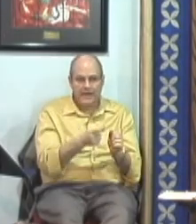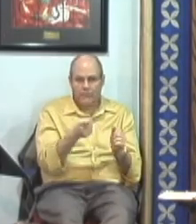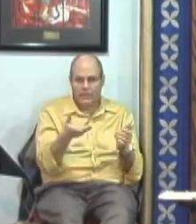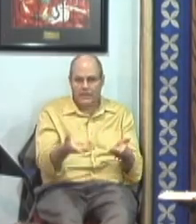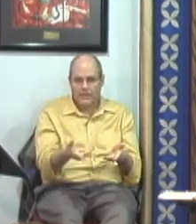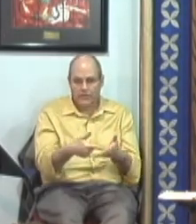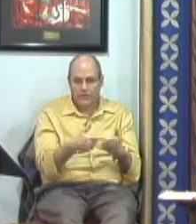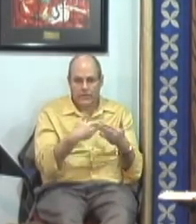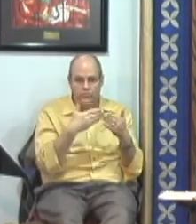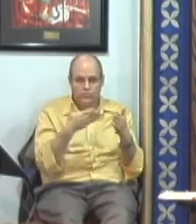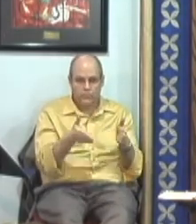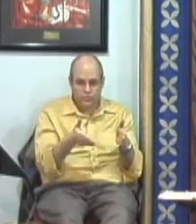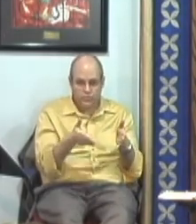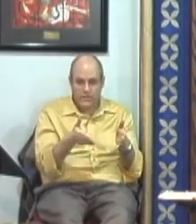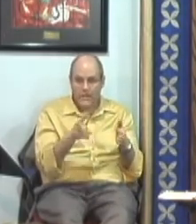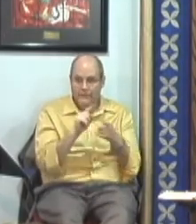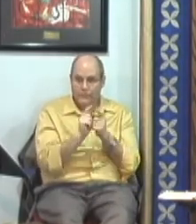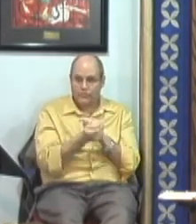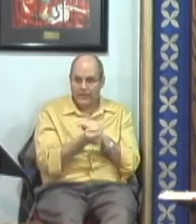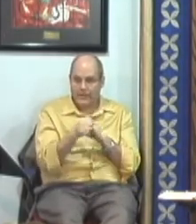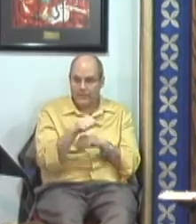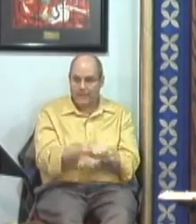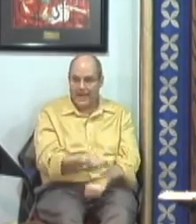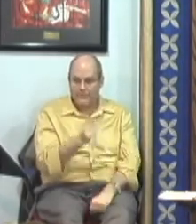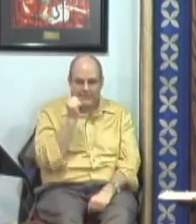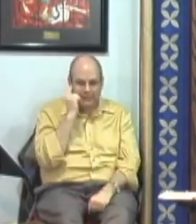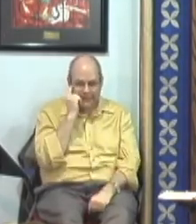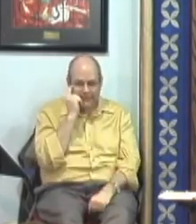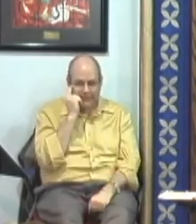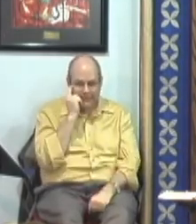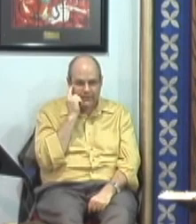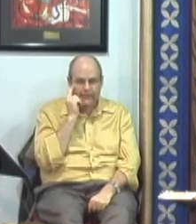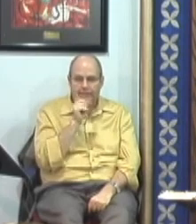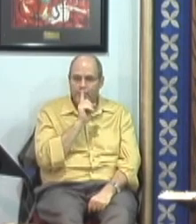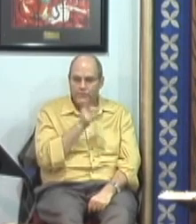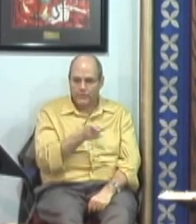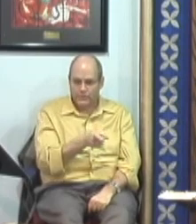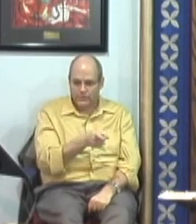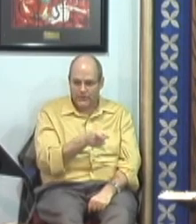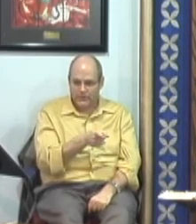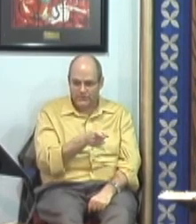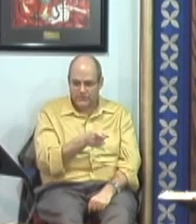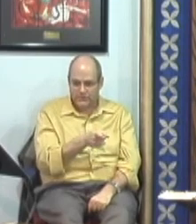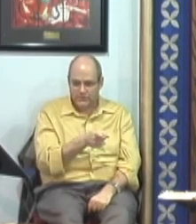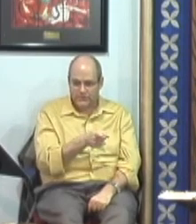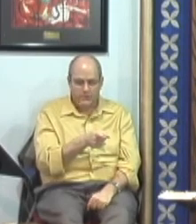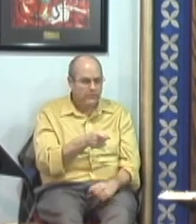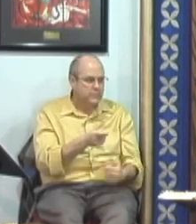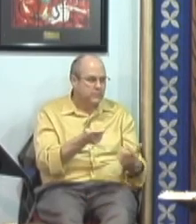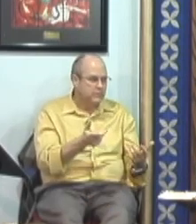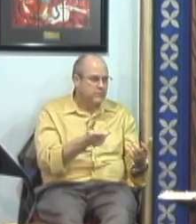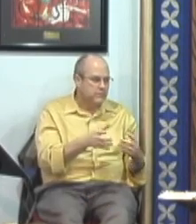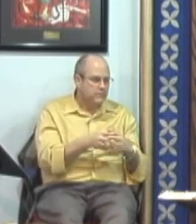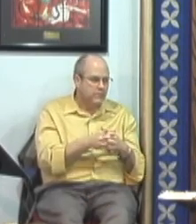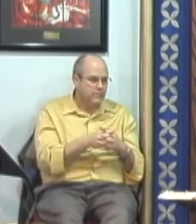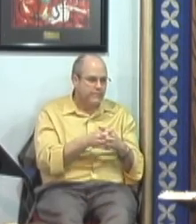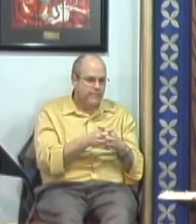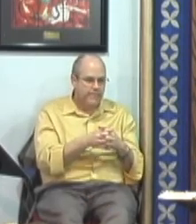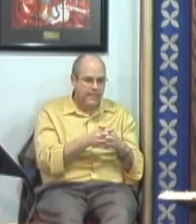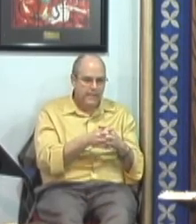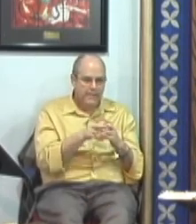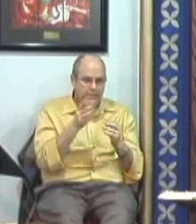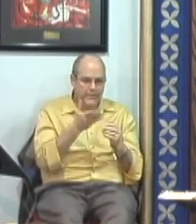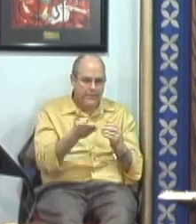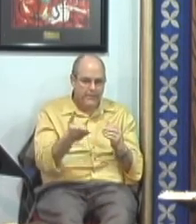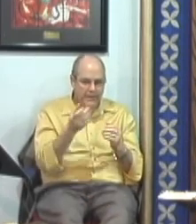this room who's walked with the Lord for a while, have you changed some habits of thinking? Oh, absolutely, right? So, but the thing